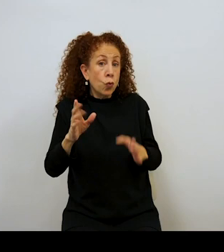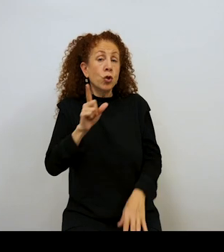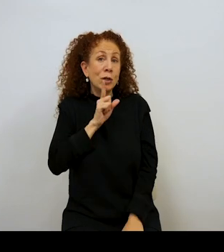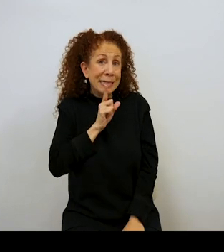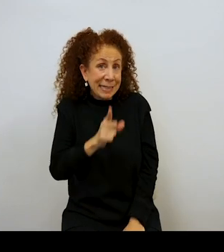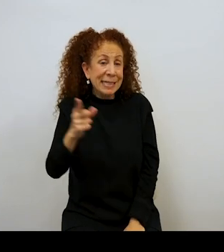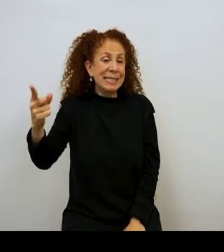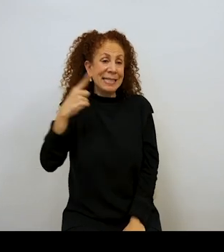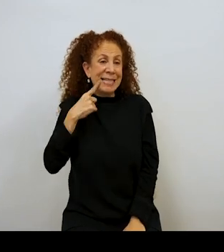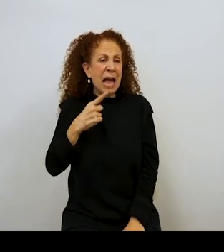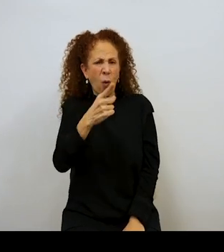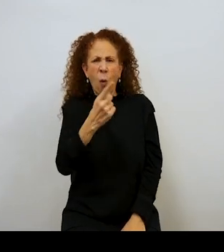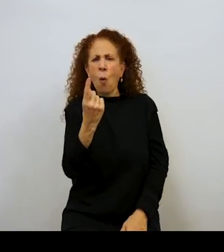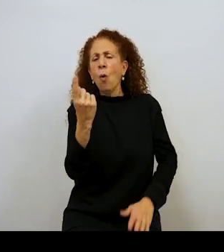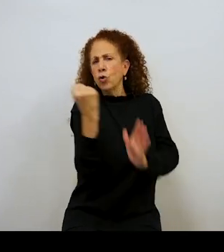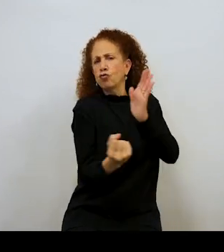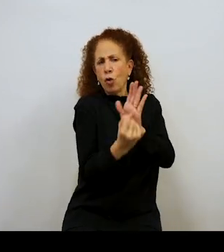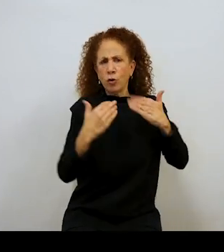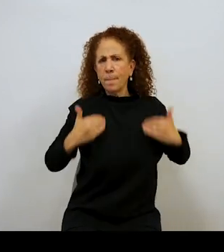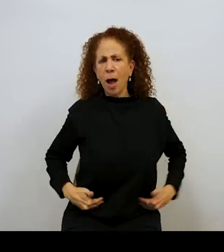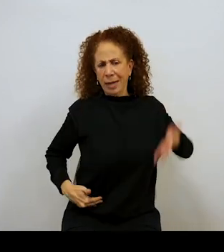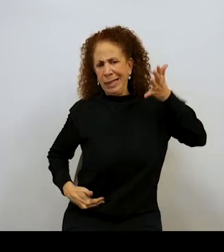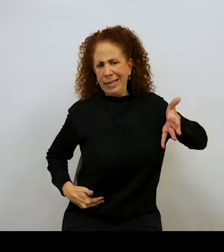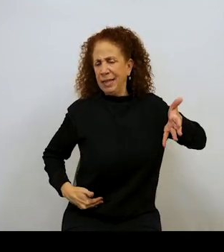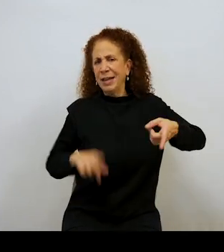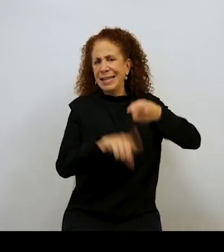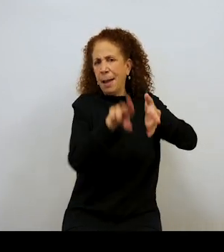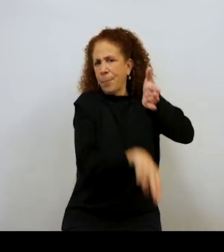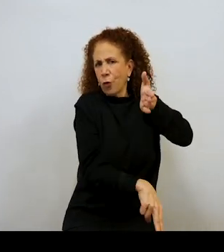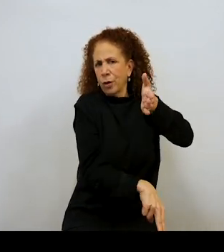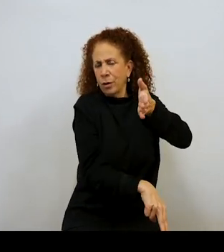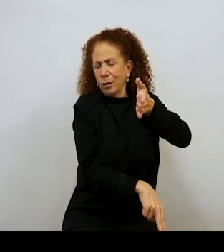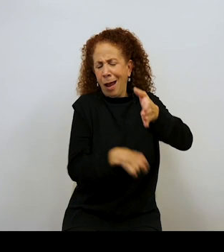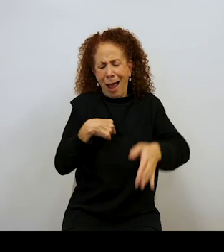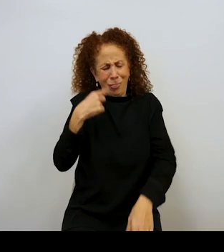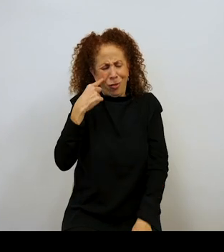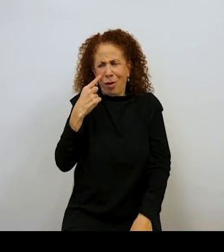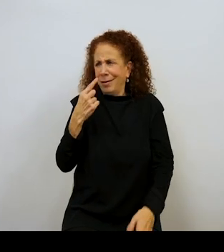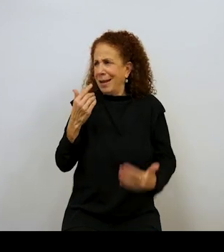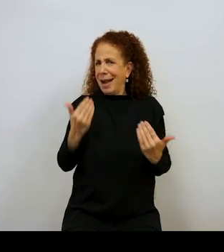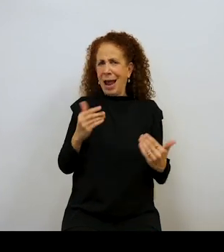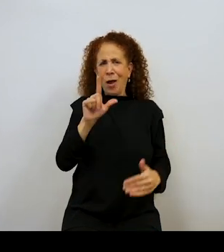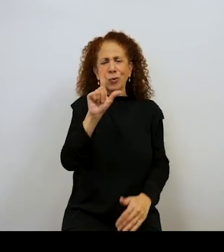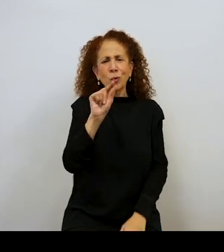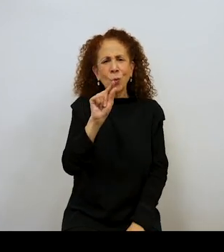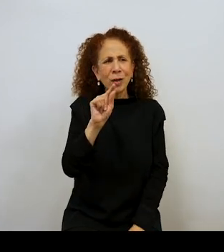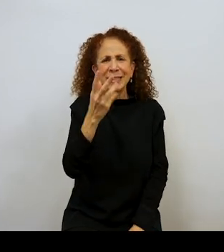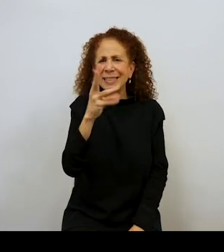saying, here's this traitor's body and we will not bury it. Mm-hmm. And I thought, you're not going to do that in